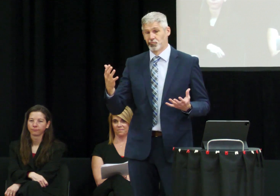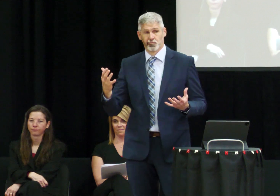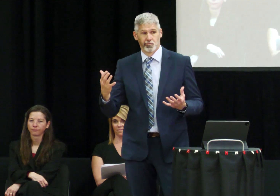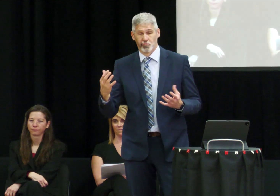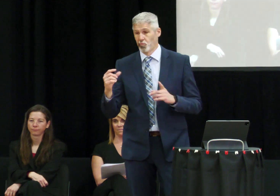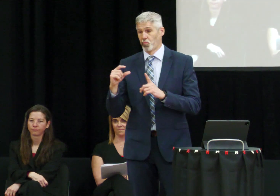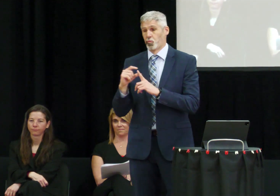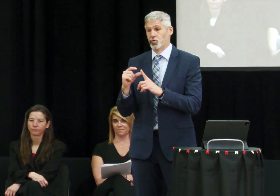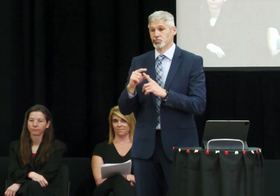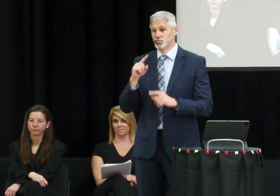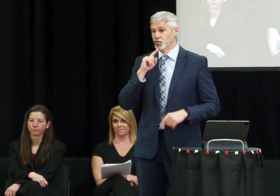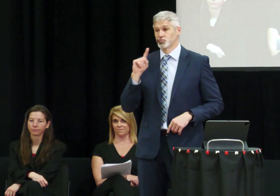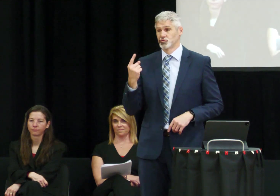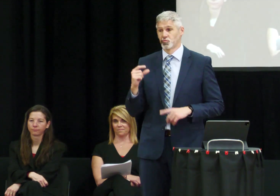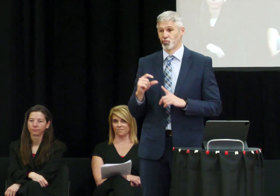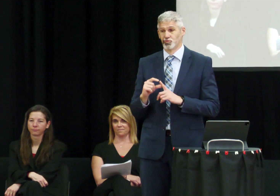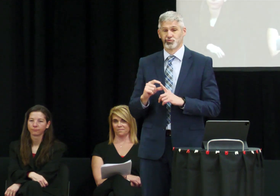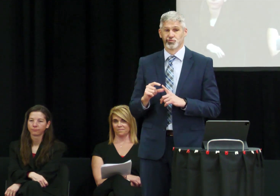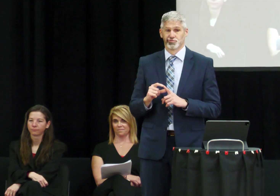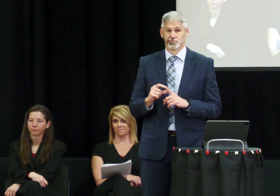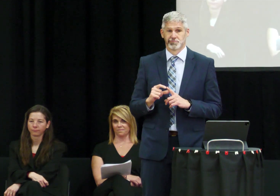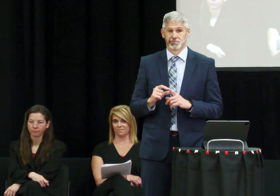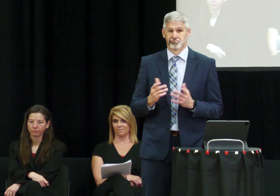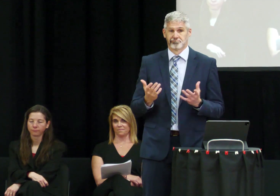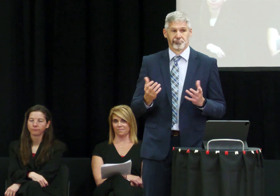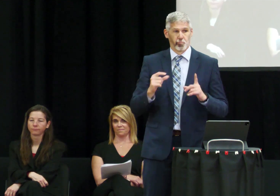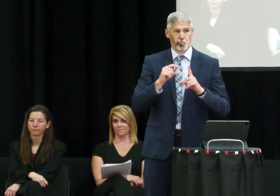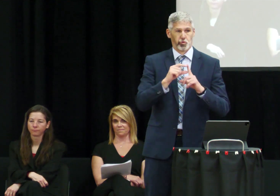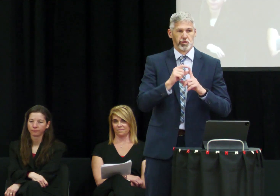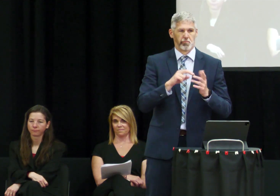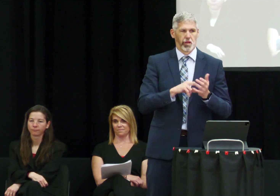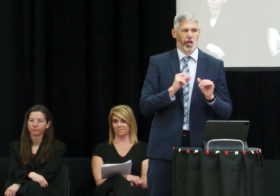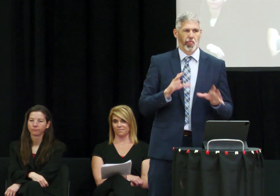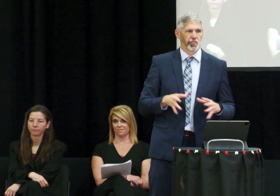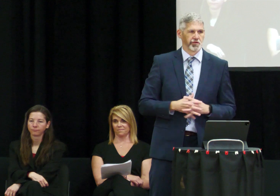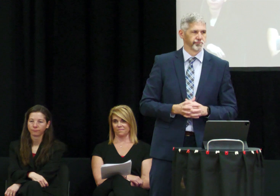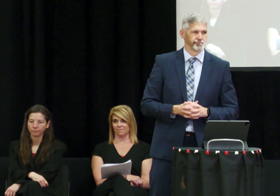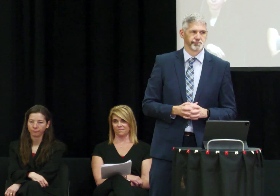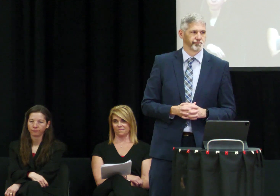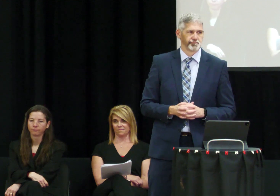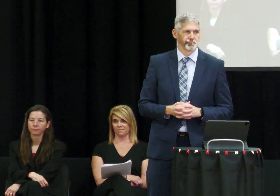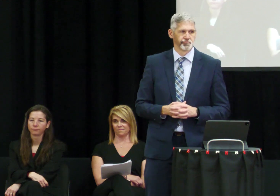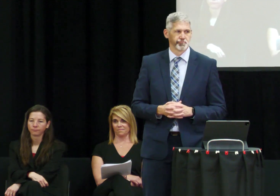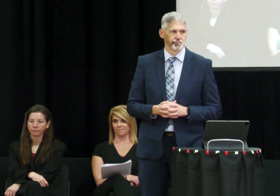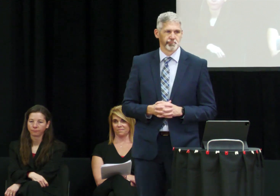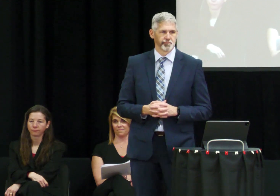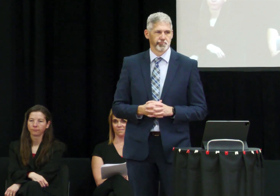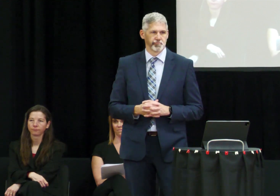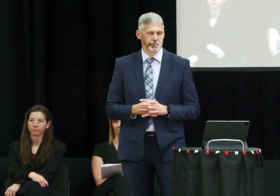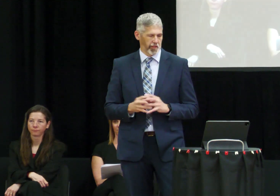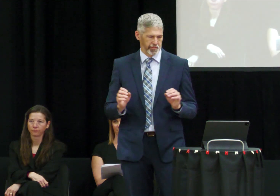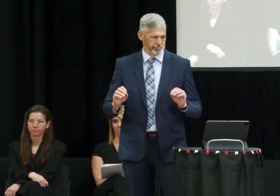I am here to tell you that words are just words. Words mean nothing.